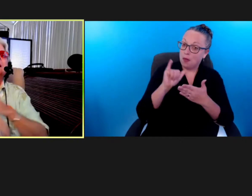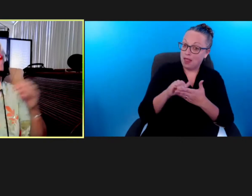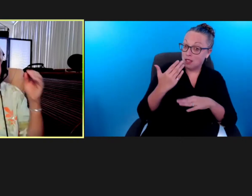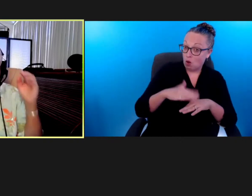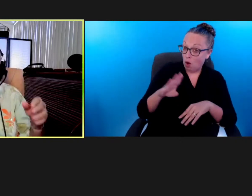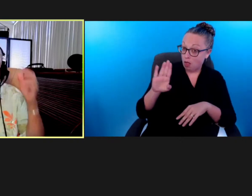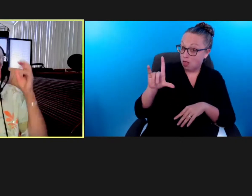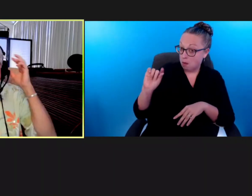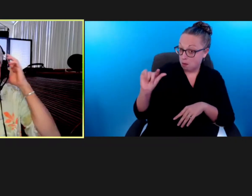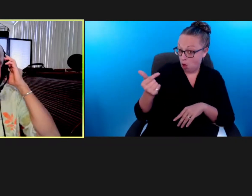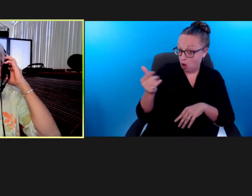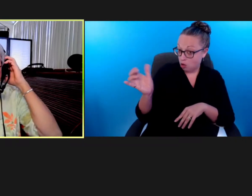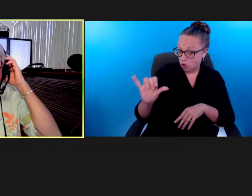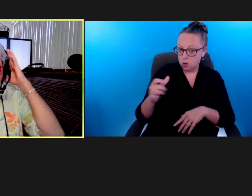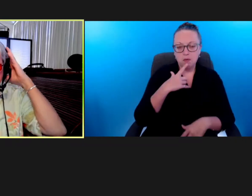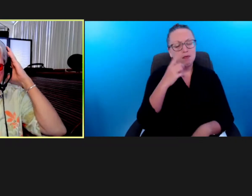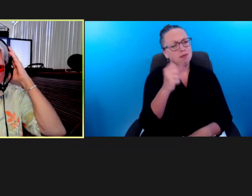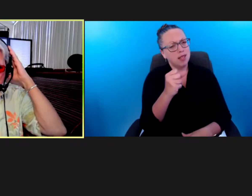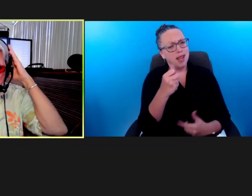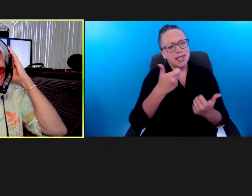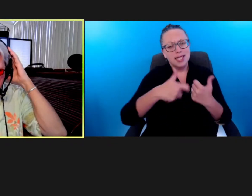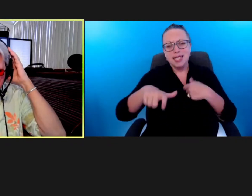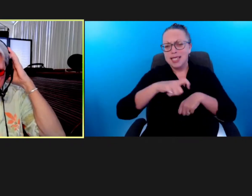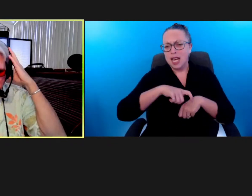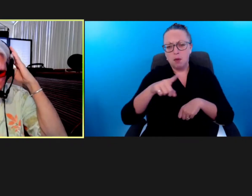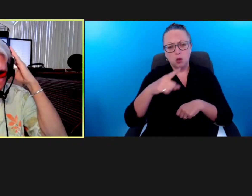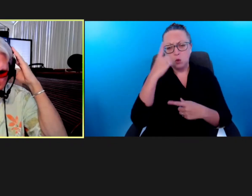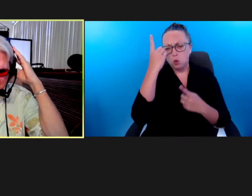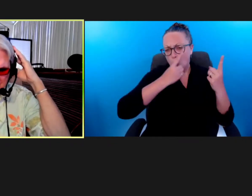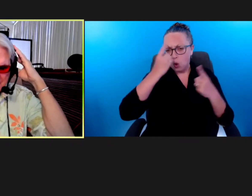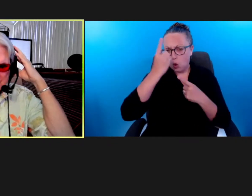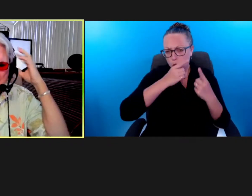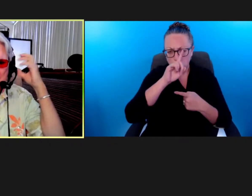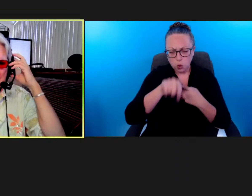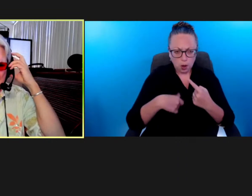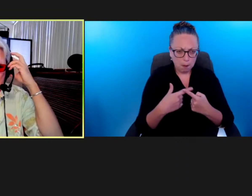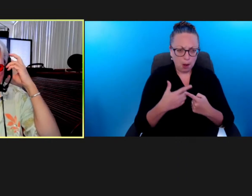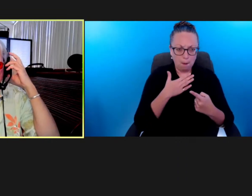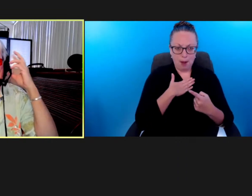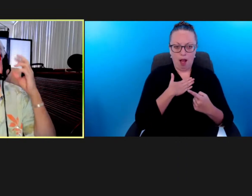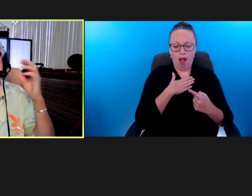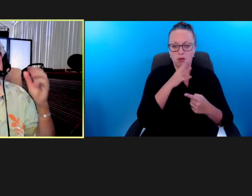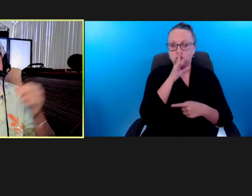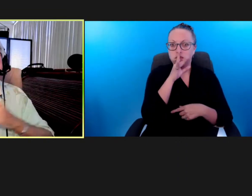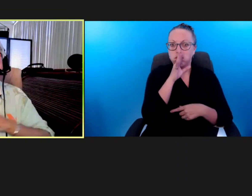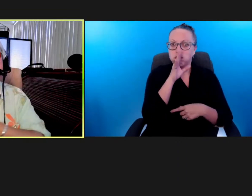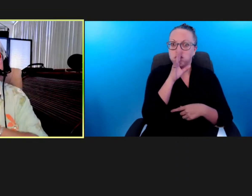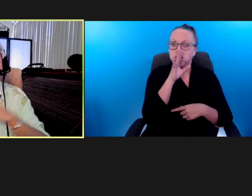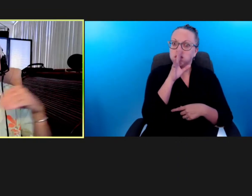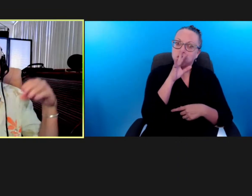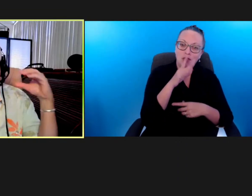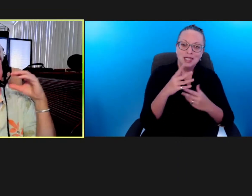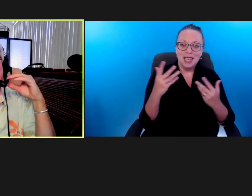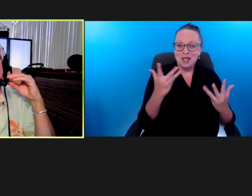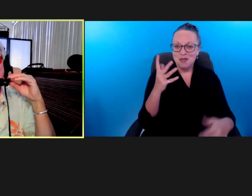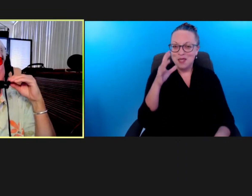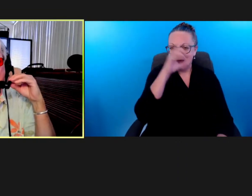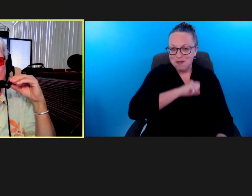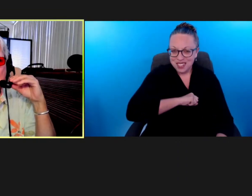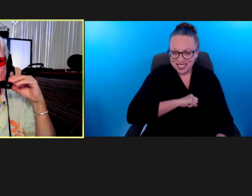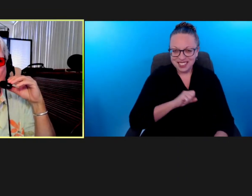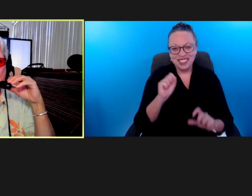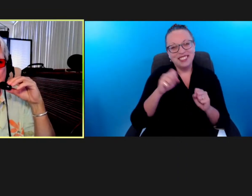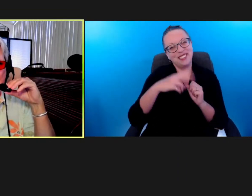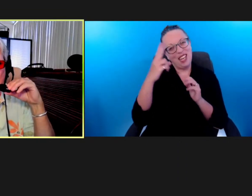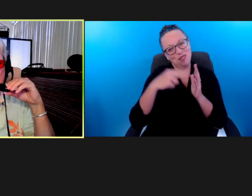Yes, right? It'll be that's on right. the website. Any of you who wonder about my motor mouth and the things you miss, you can